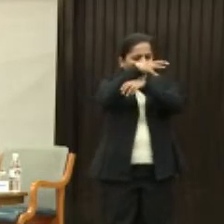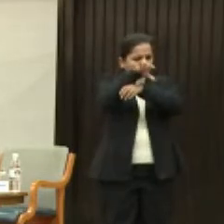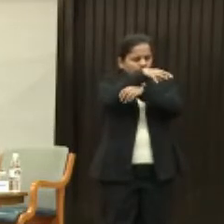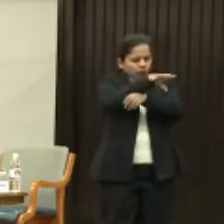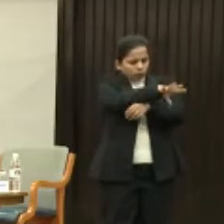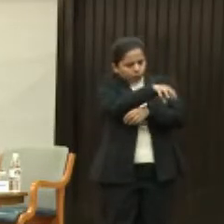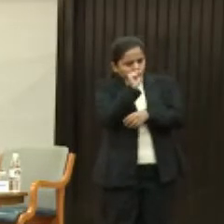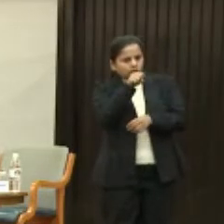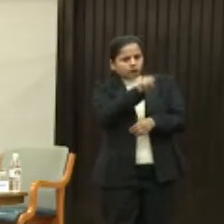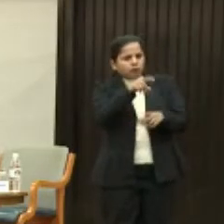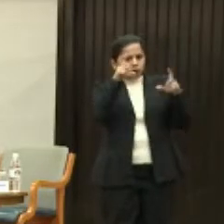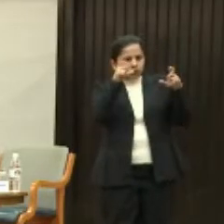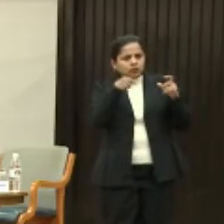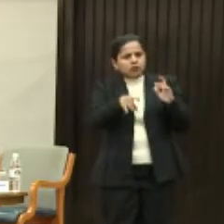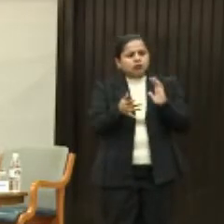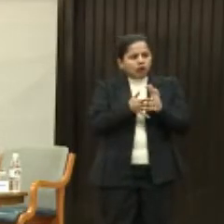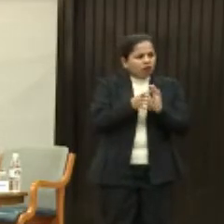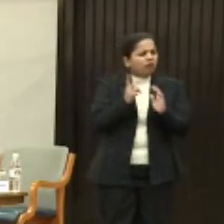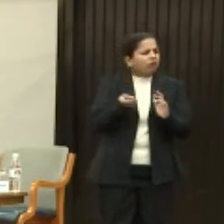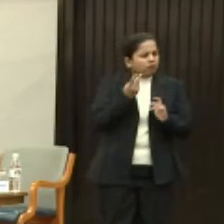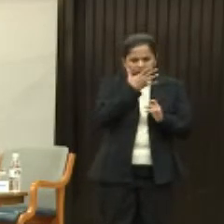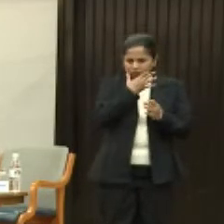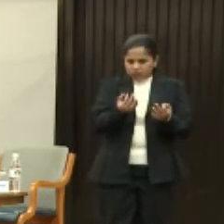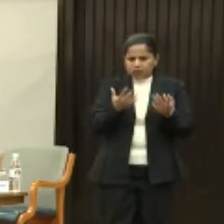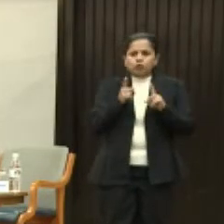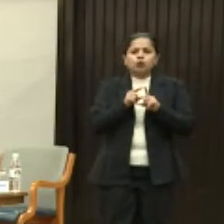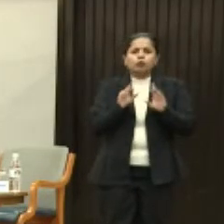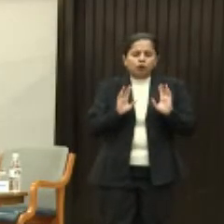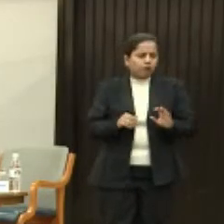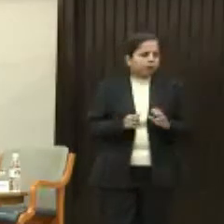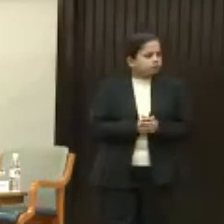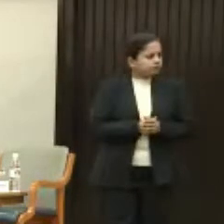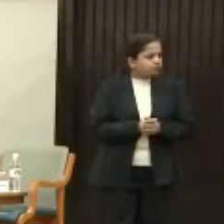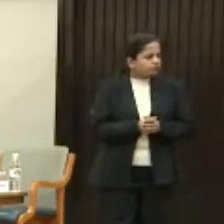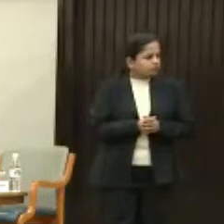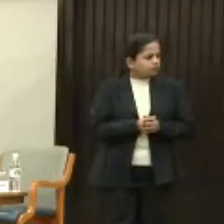using technology, have done wonderful things. Of course they have.